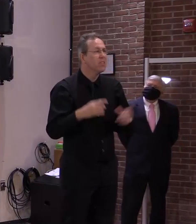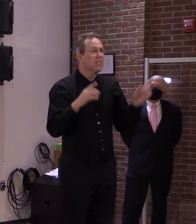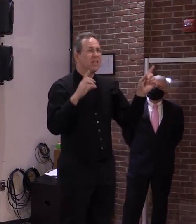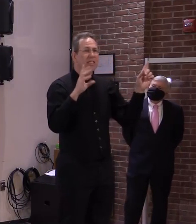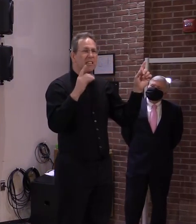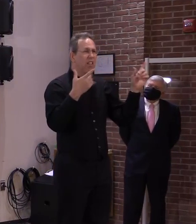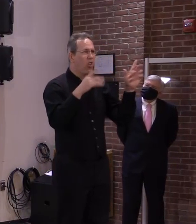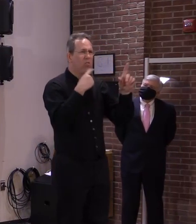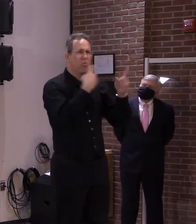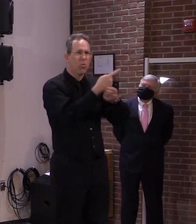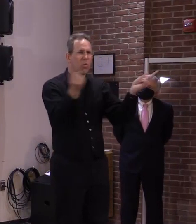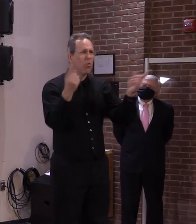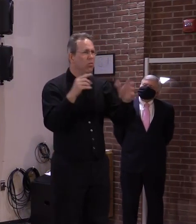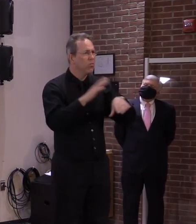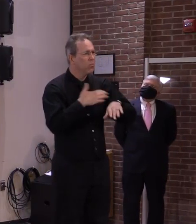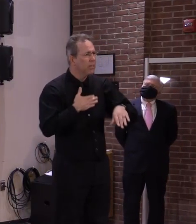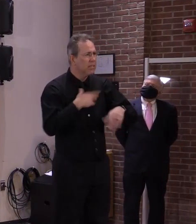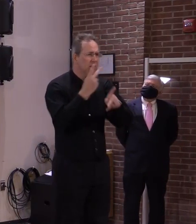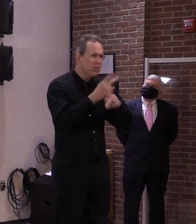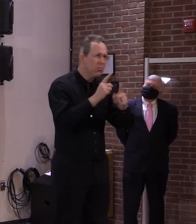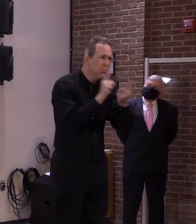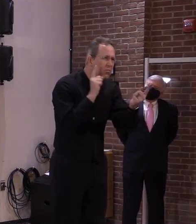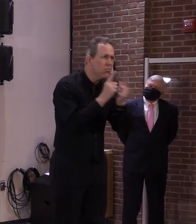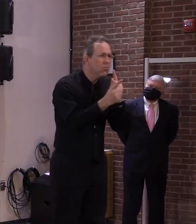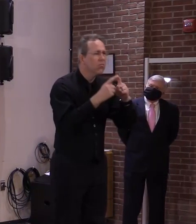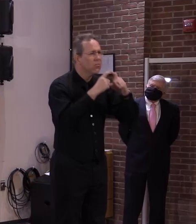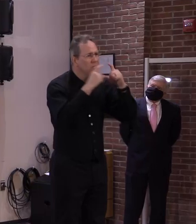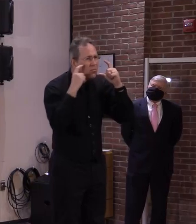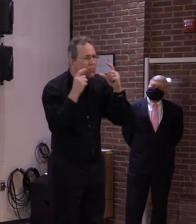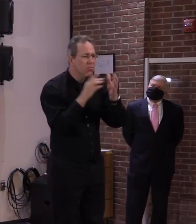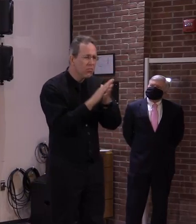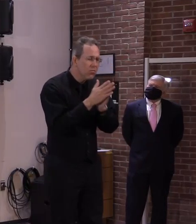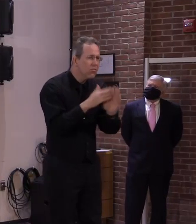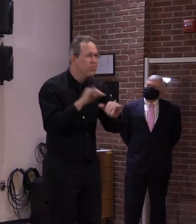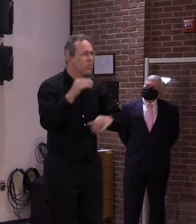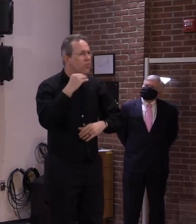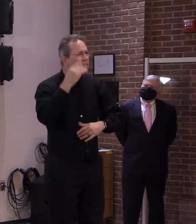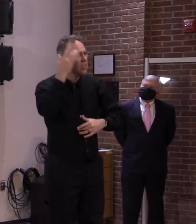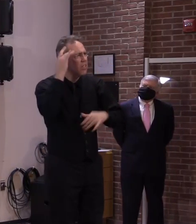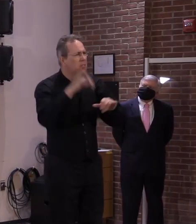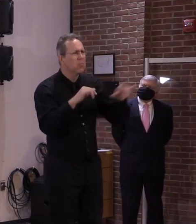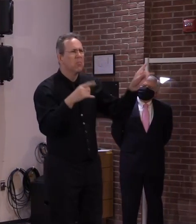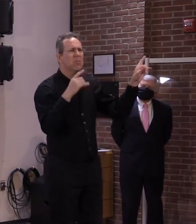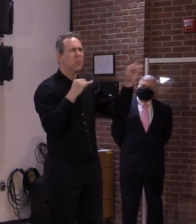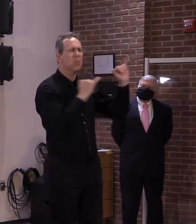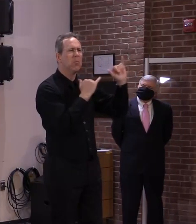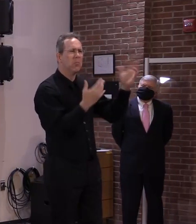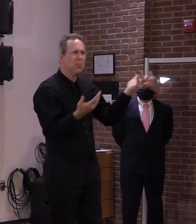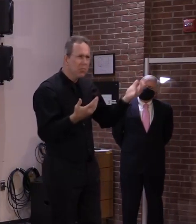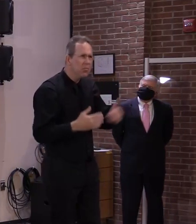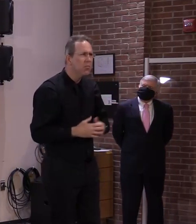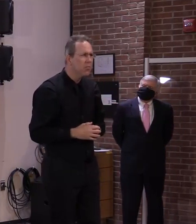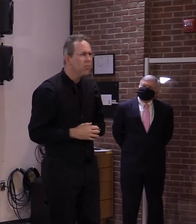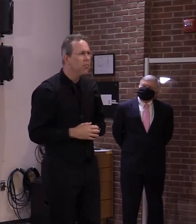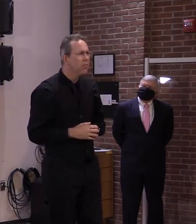for the same. So I think I'll let Dr. Levine see if he can answer further,